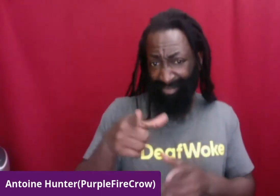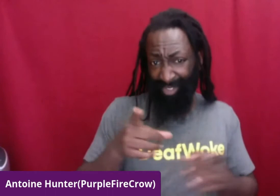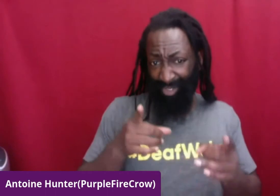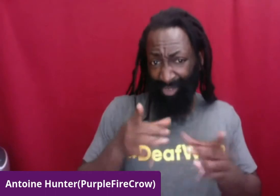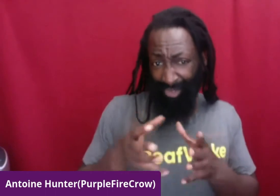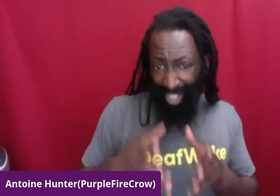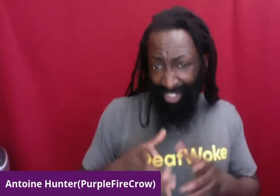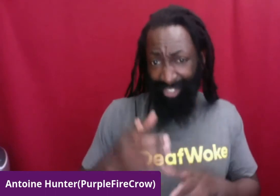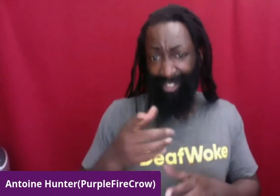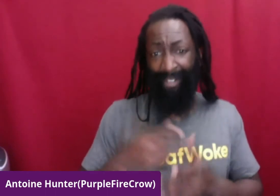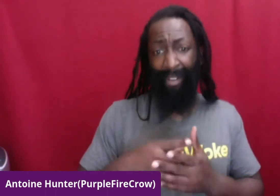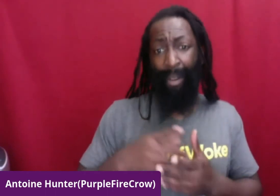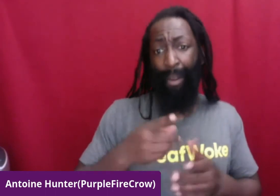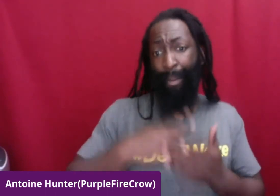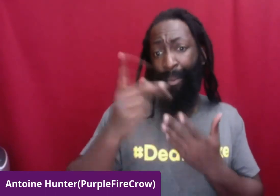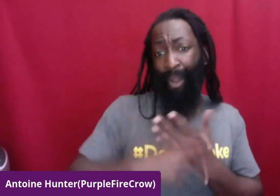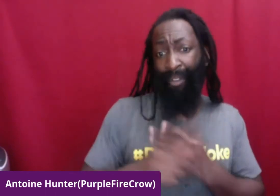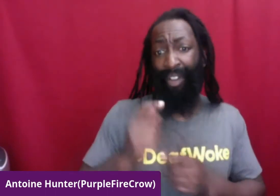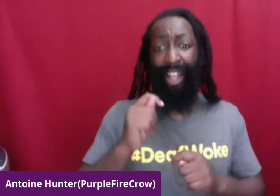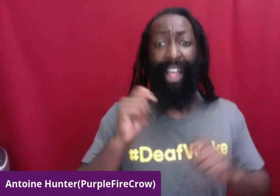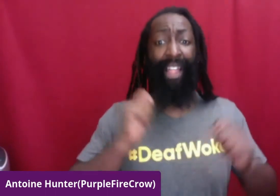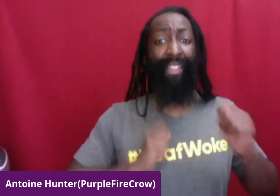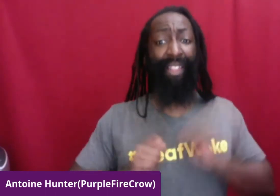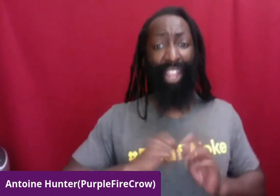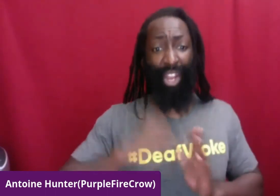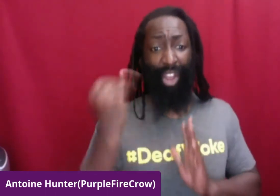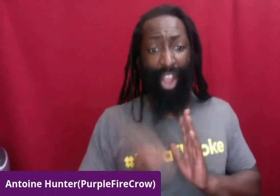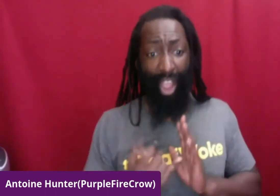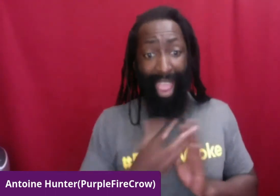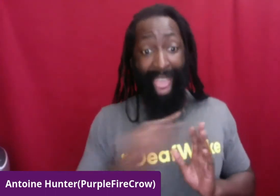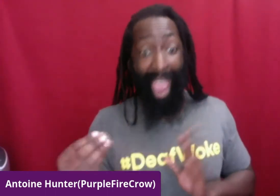and various forms of performance.